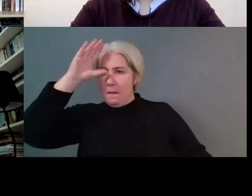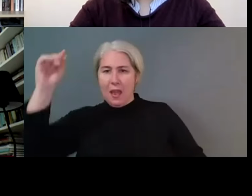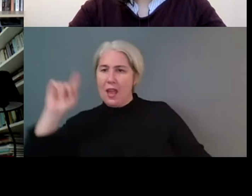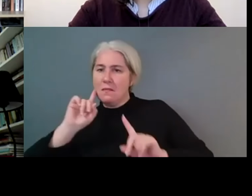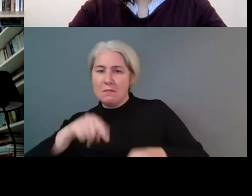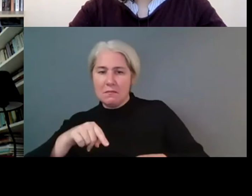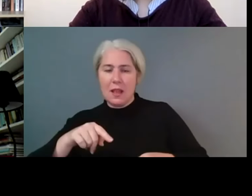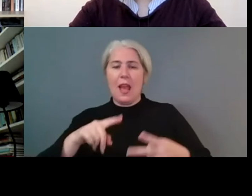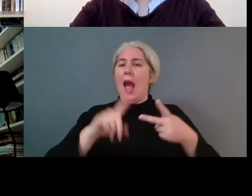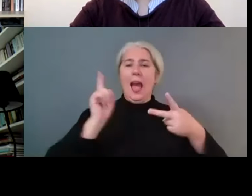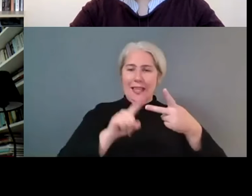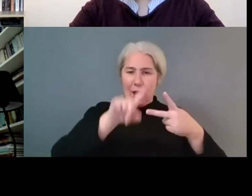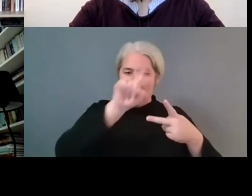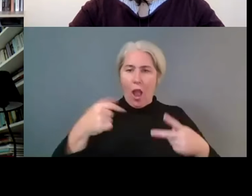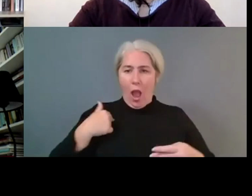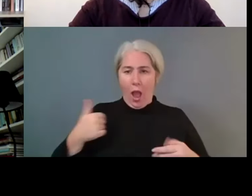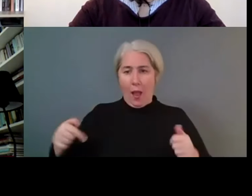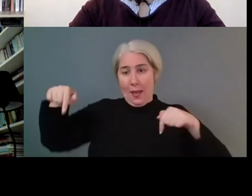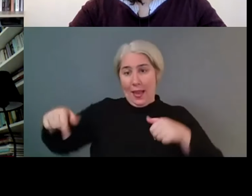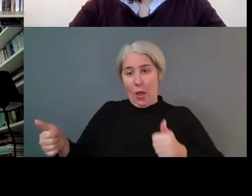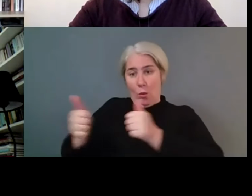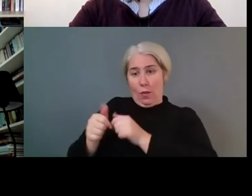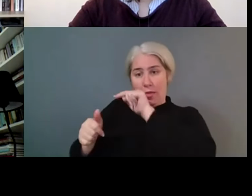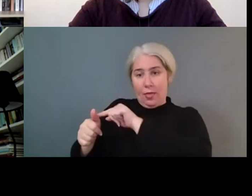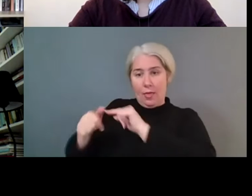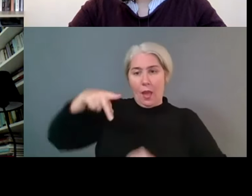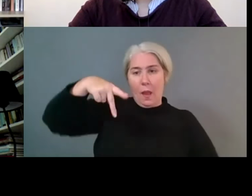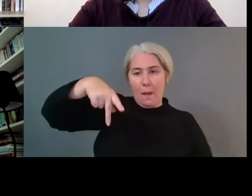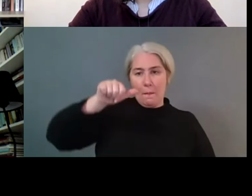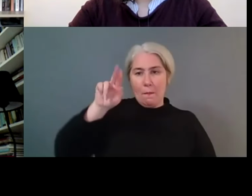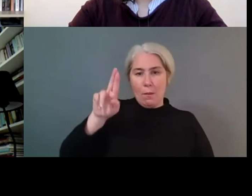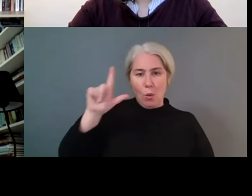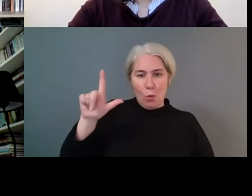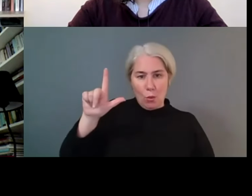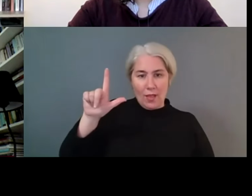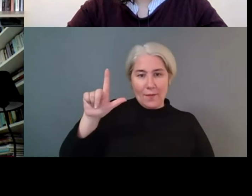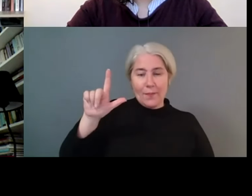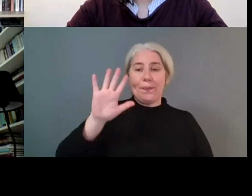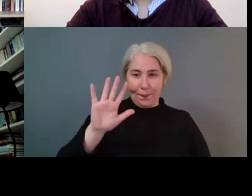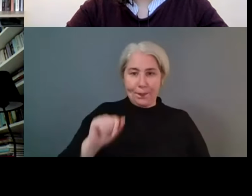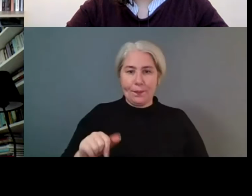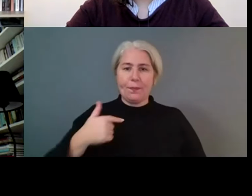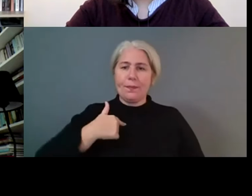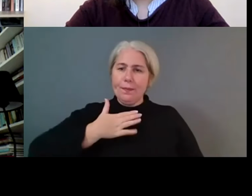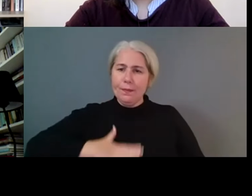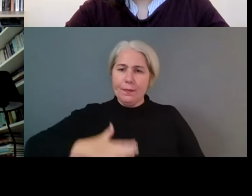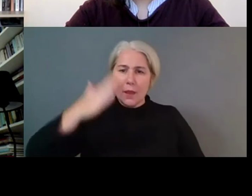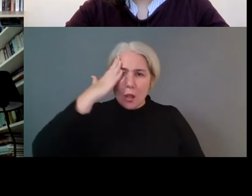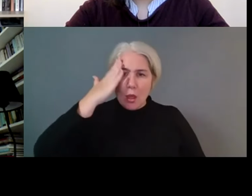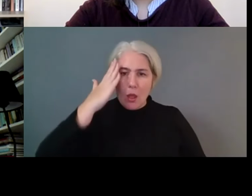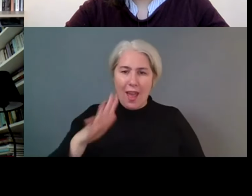Paul. We're sorry we are late, but yeah, we've been following actually. Yeah, so we want to know how